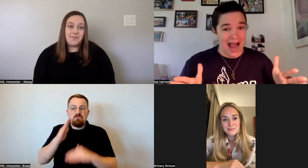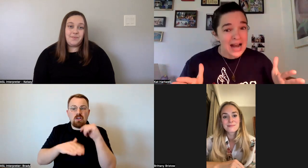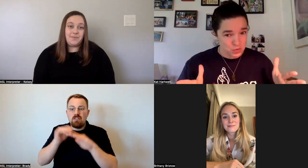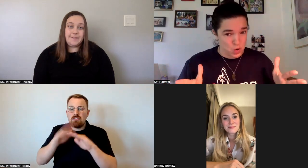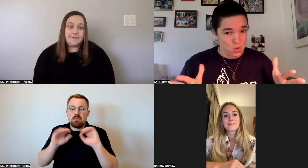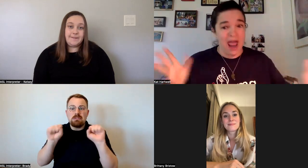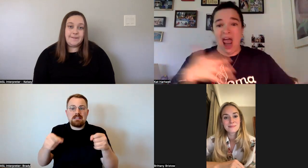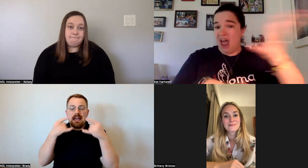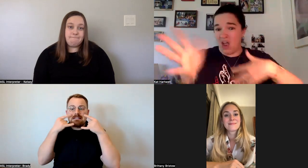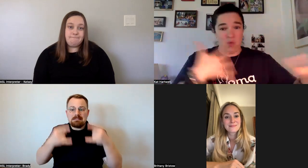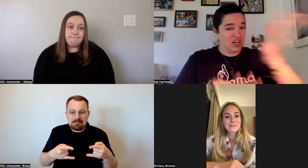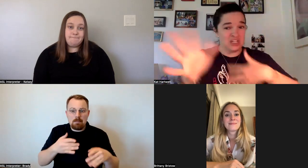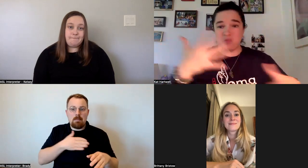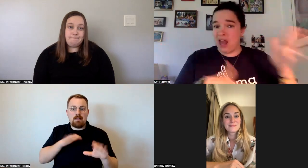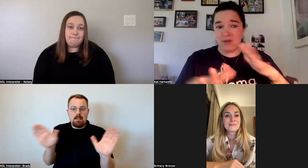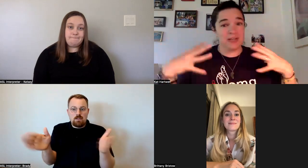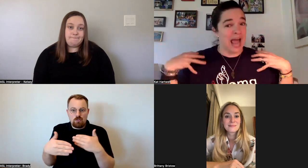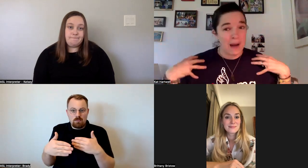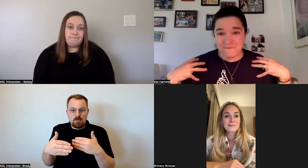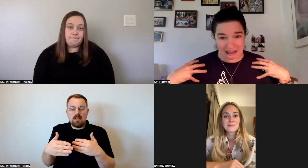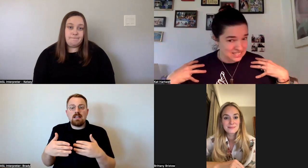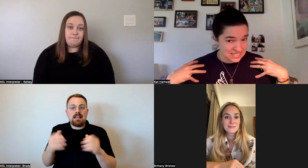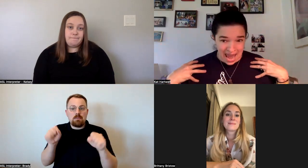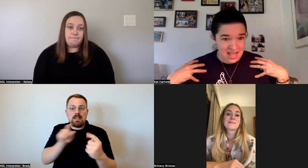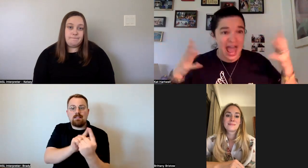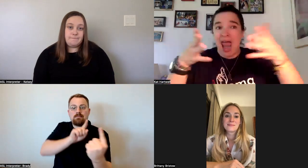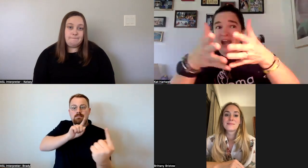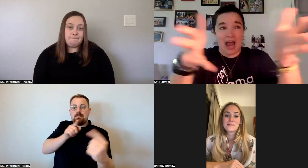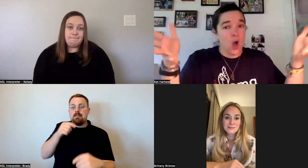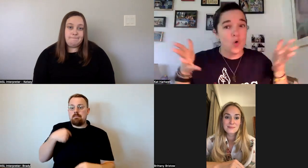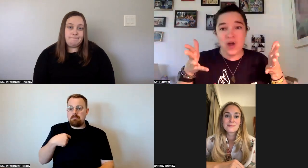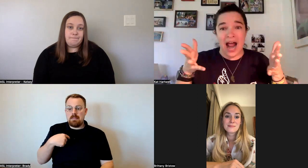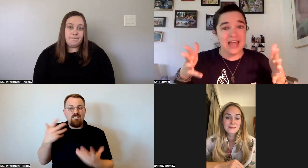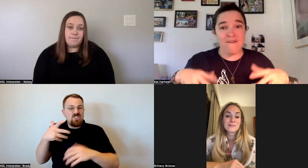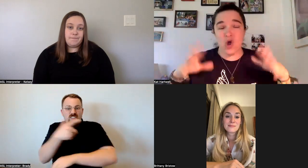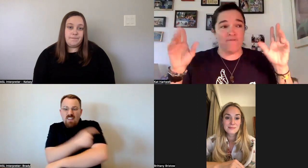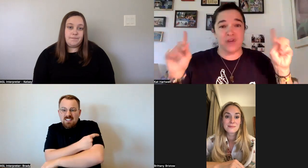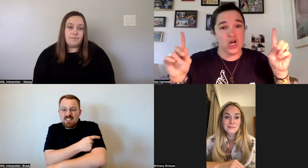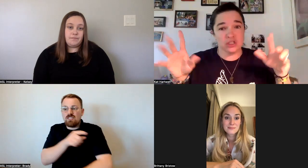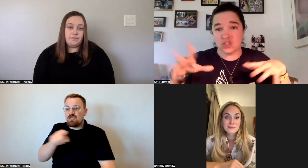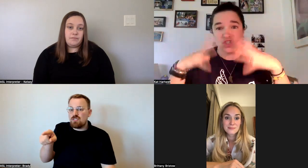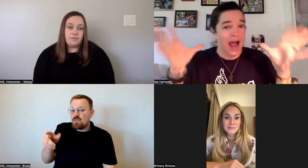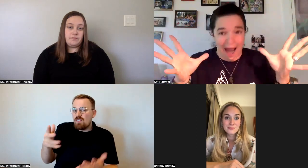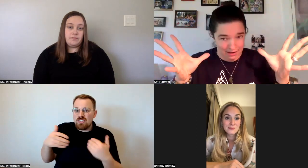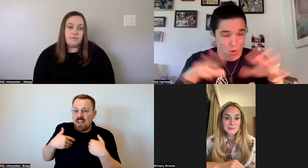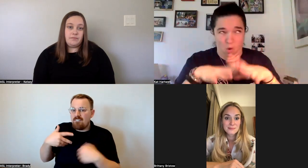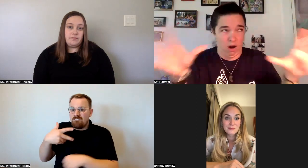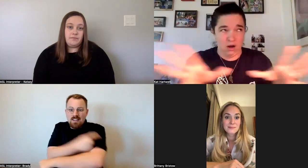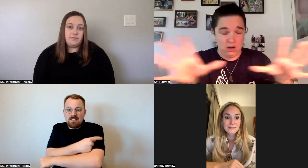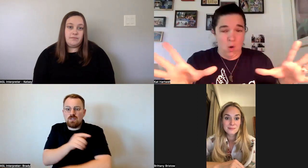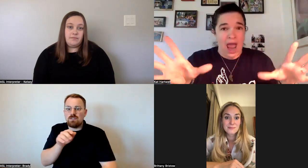in my classroom, and then we could just run out because I'm vaccinated, and I know you guys have your first